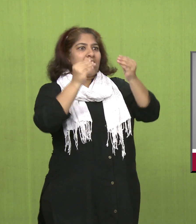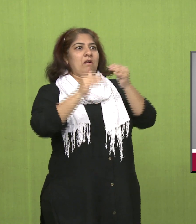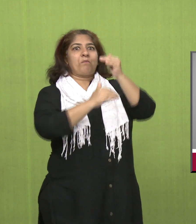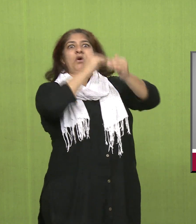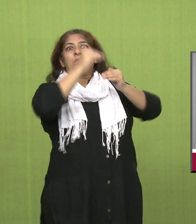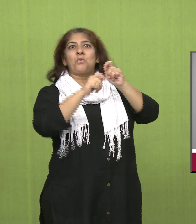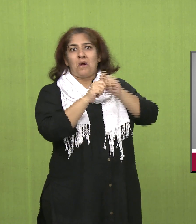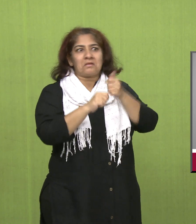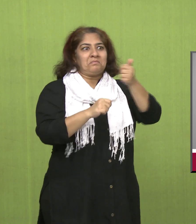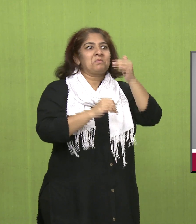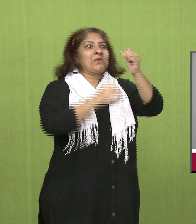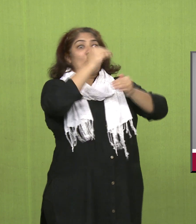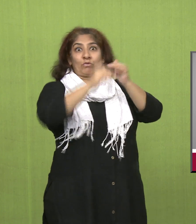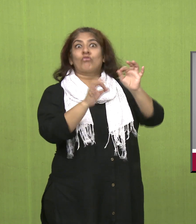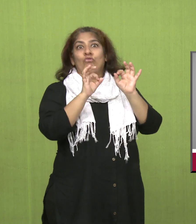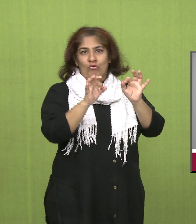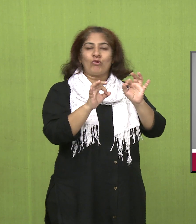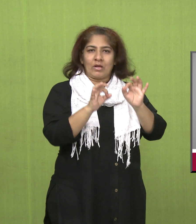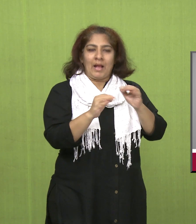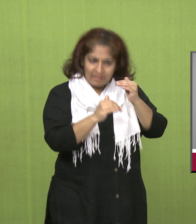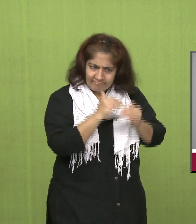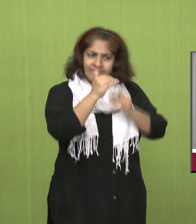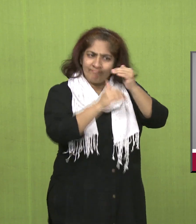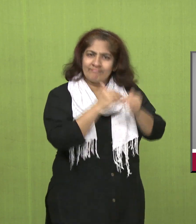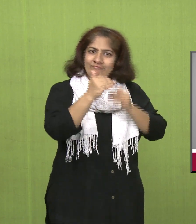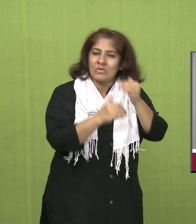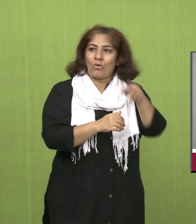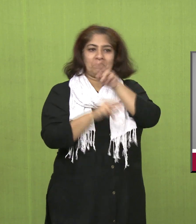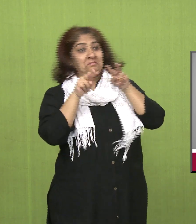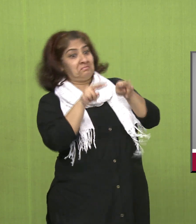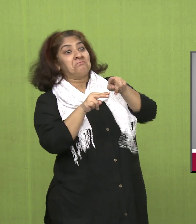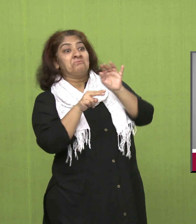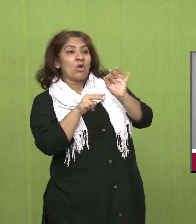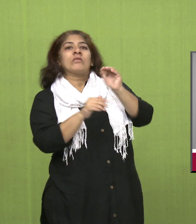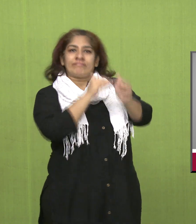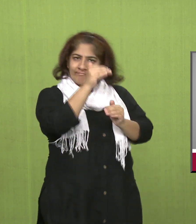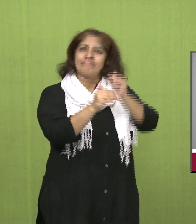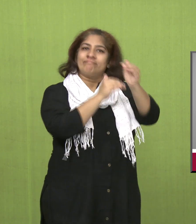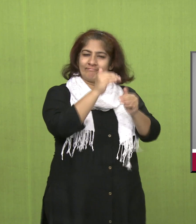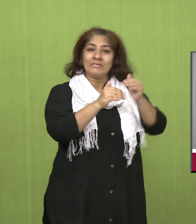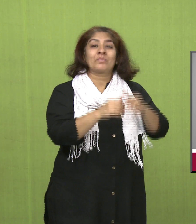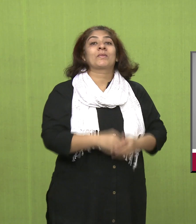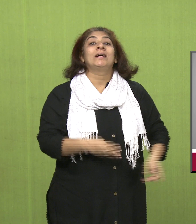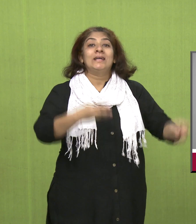better way. Good appraisal or performance feedback is given.